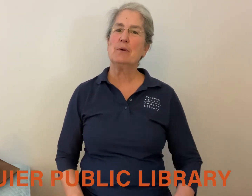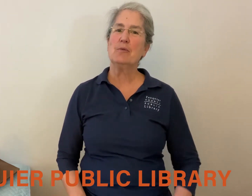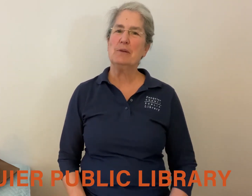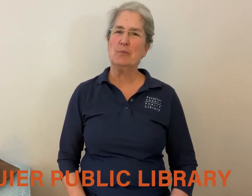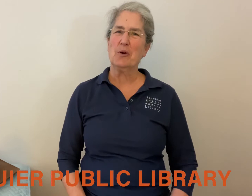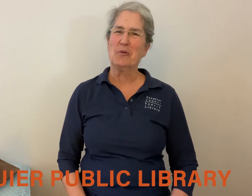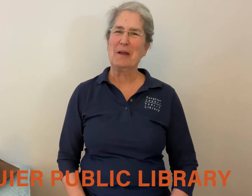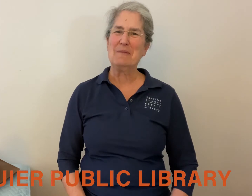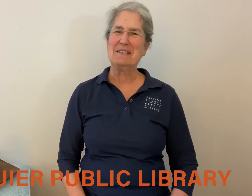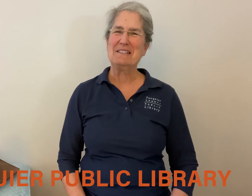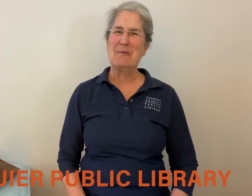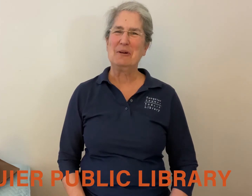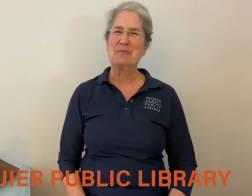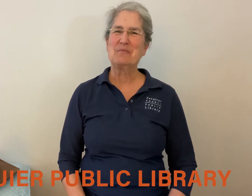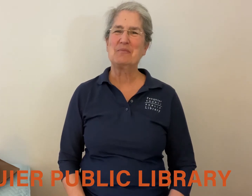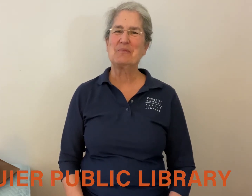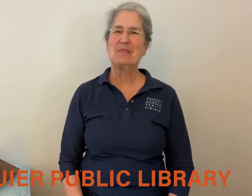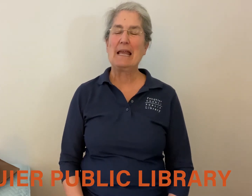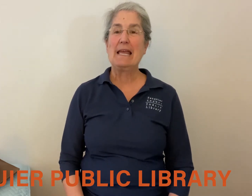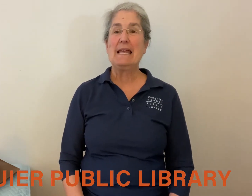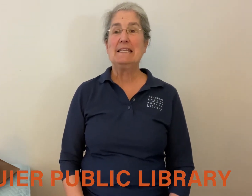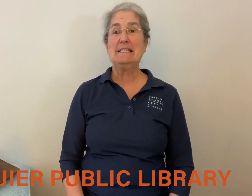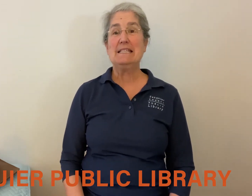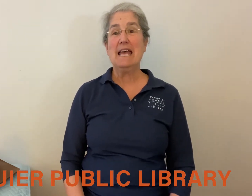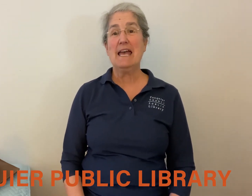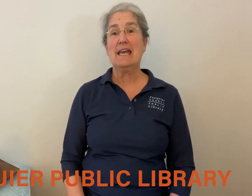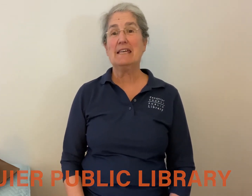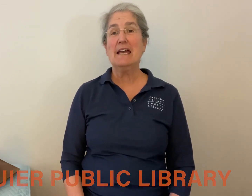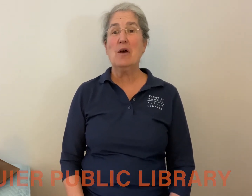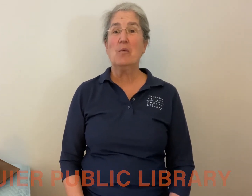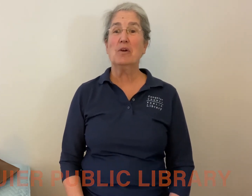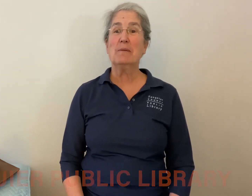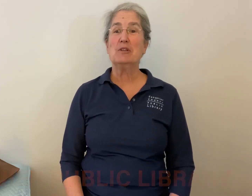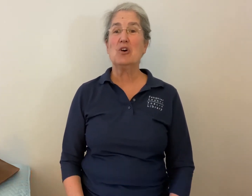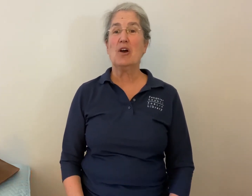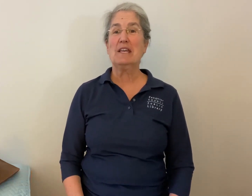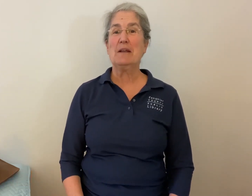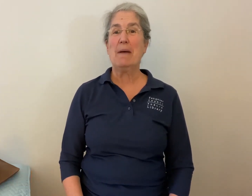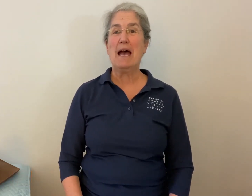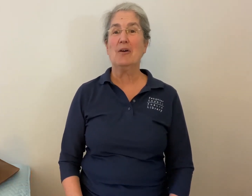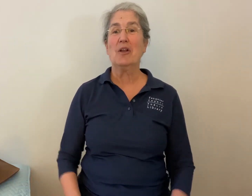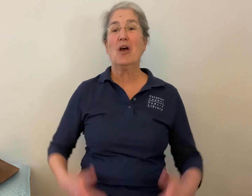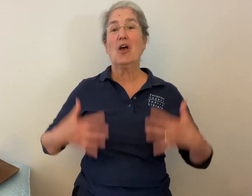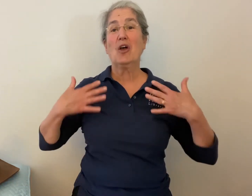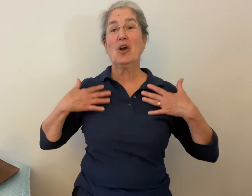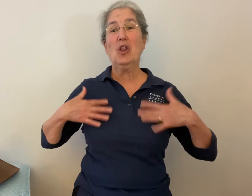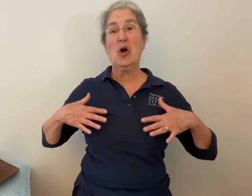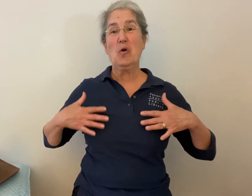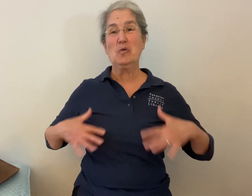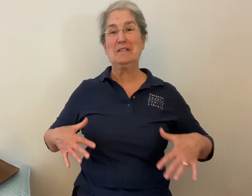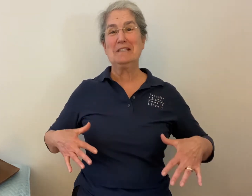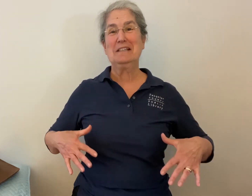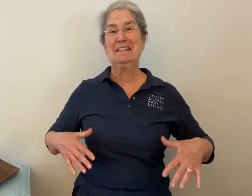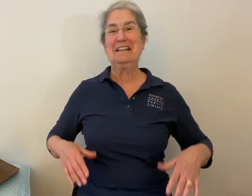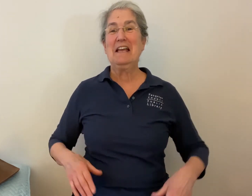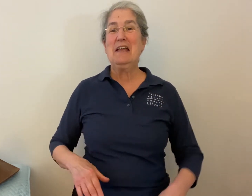reading program this summer. Today, we're going to be talking about clothes. And